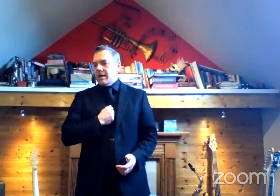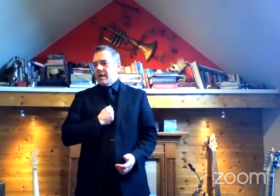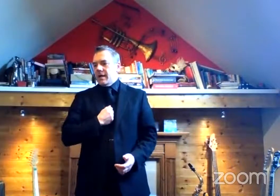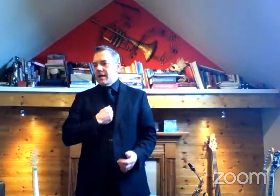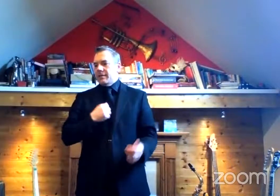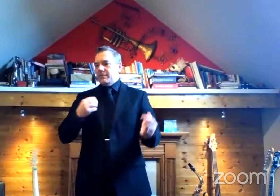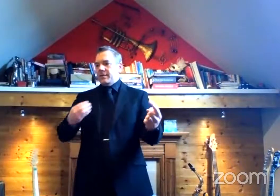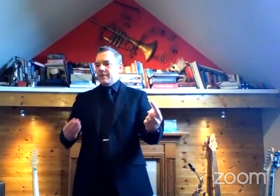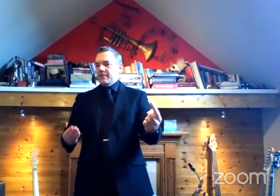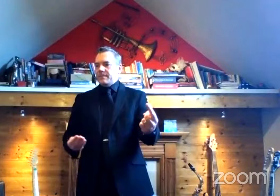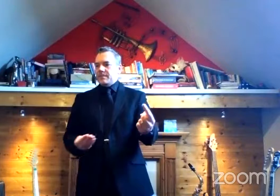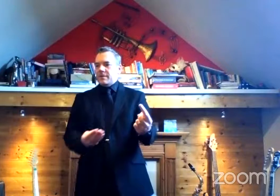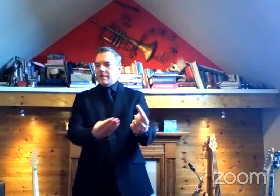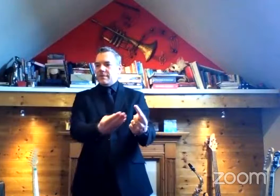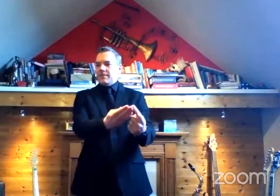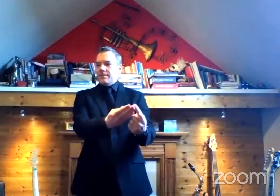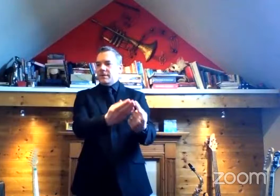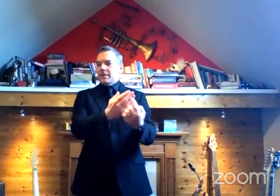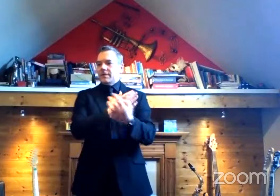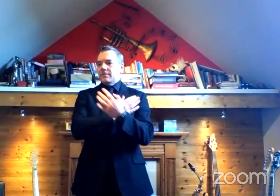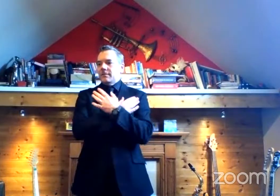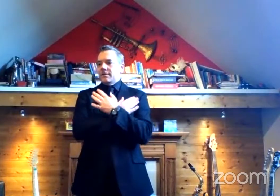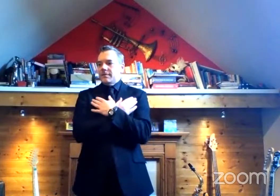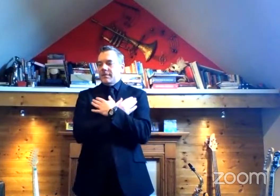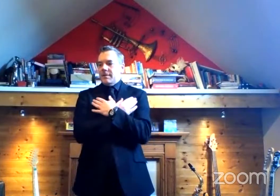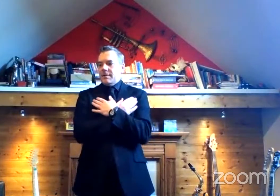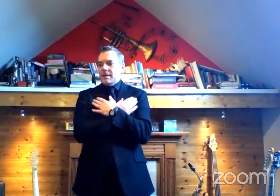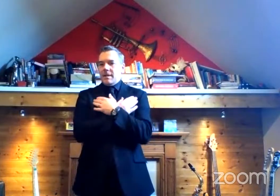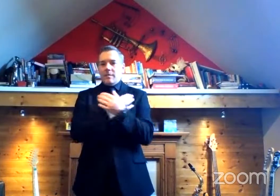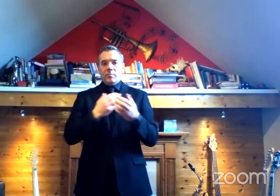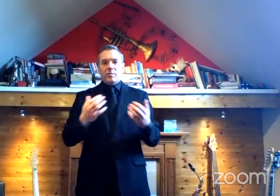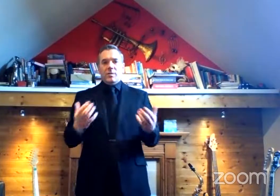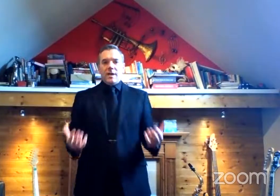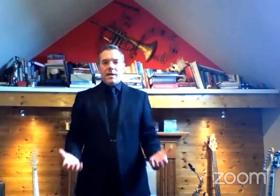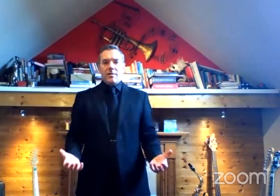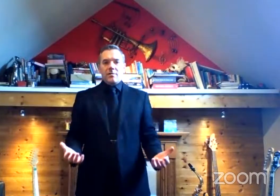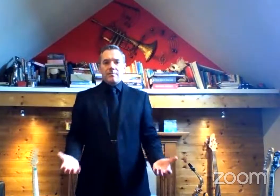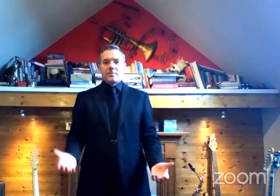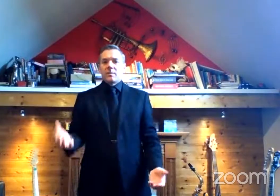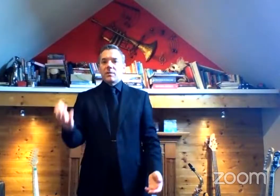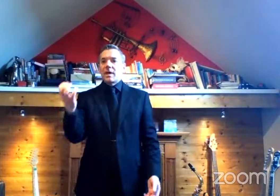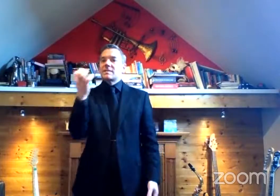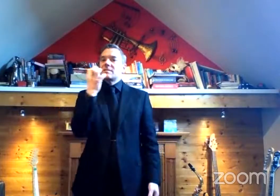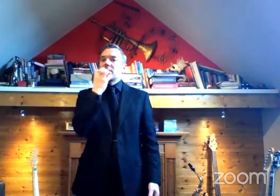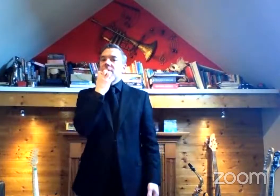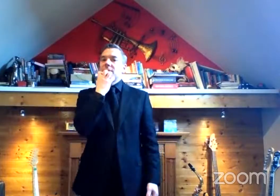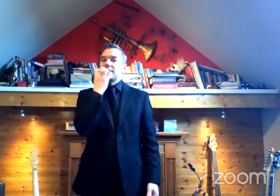I have lived for love, but now that's not enough.